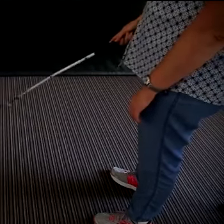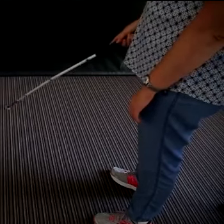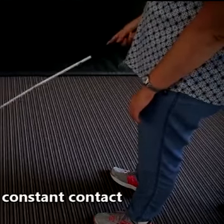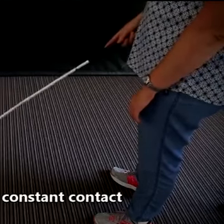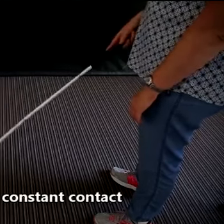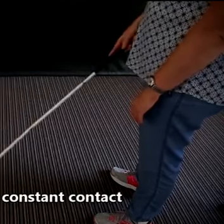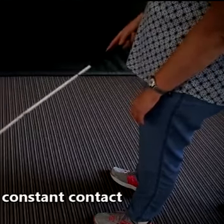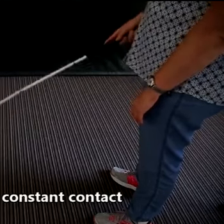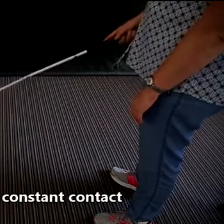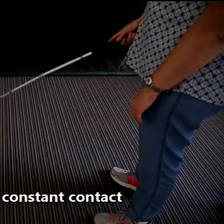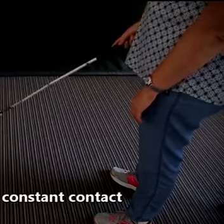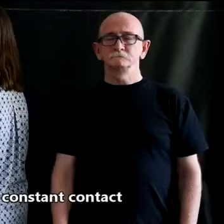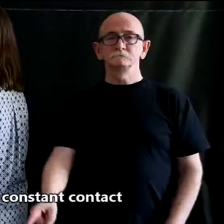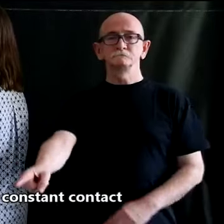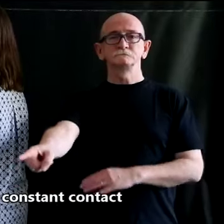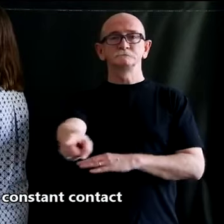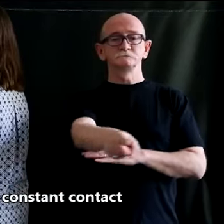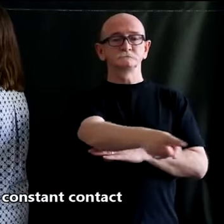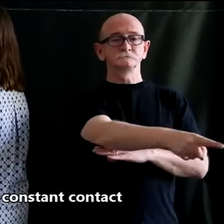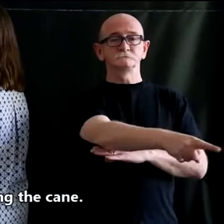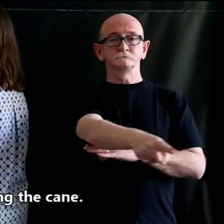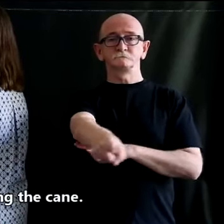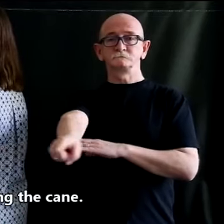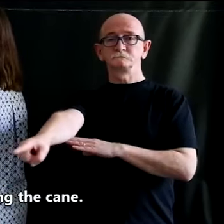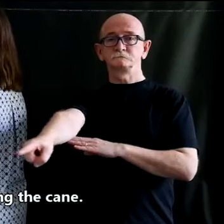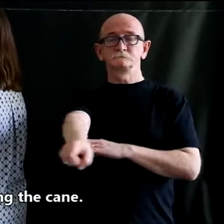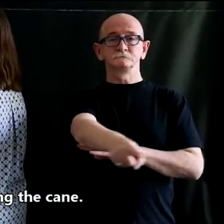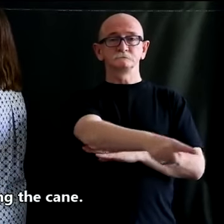The sign for constant contact or rolling the cane